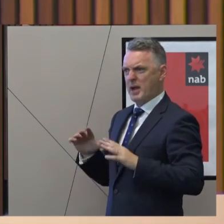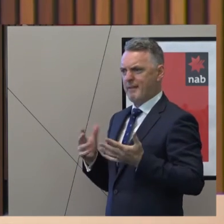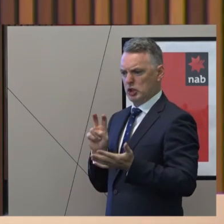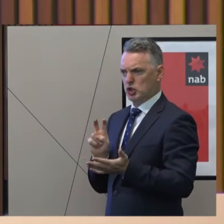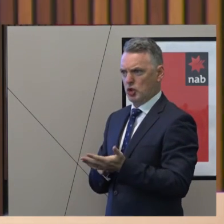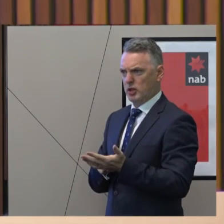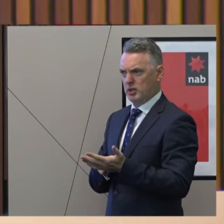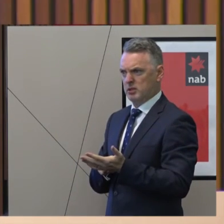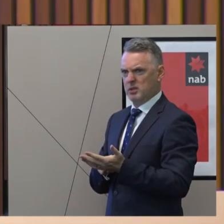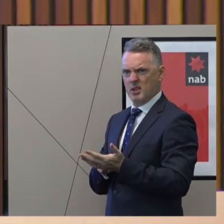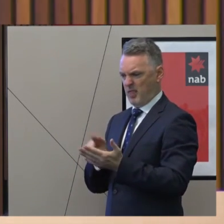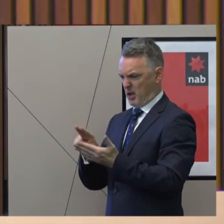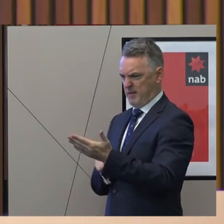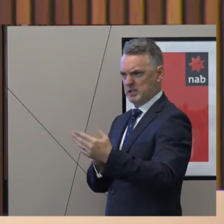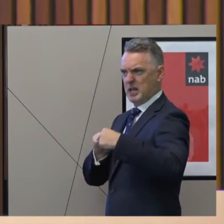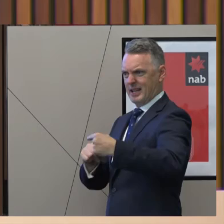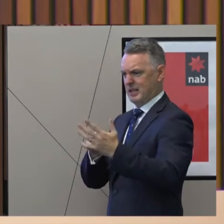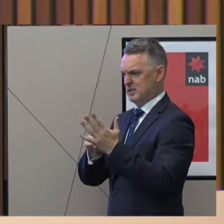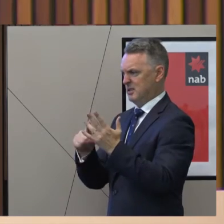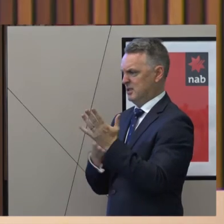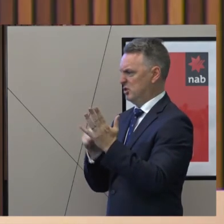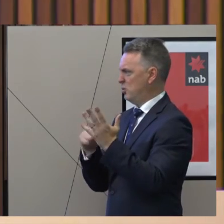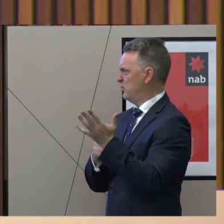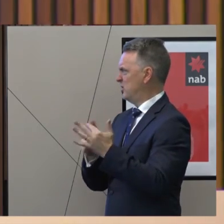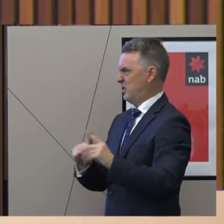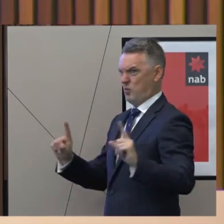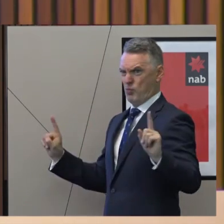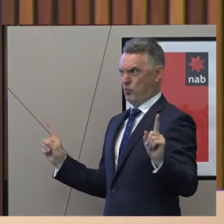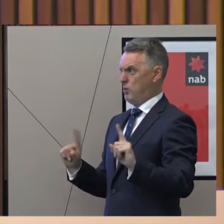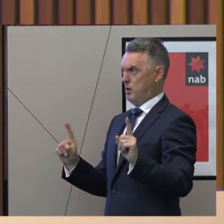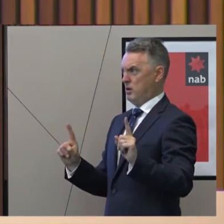Convention Against Torture, for heaven's sake? There are issues